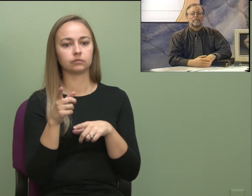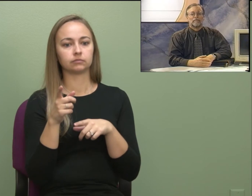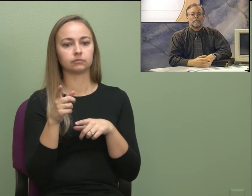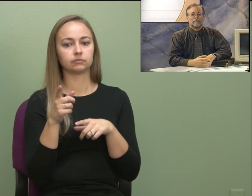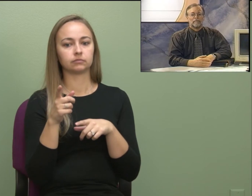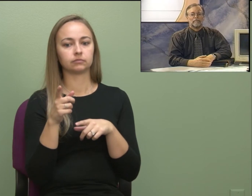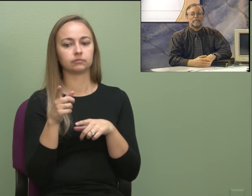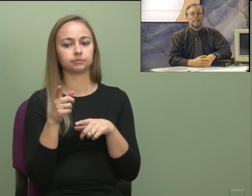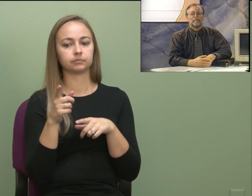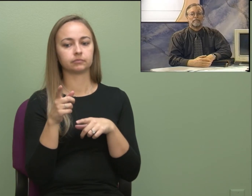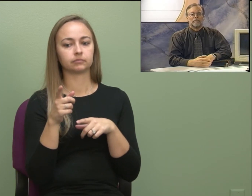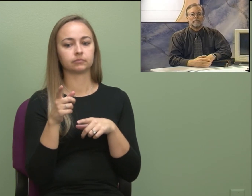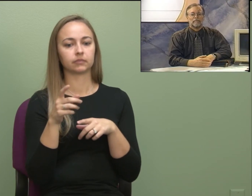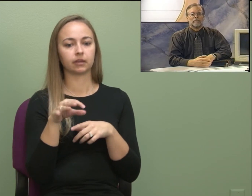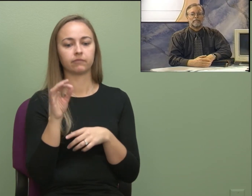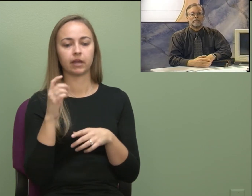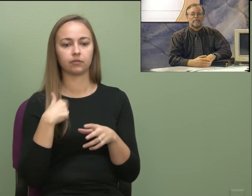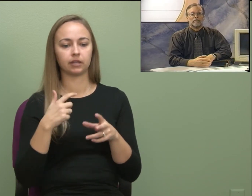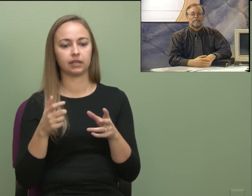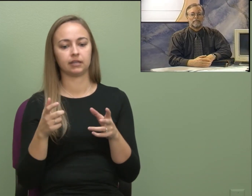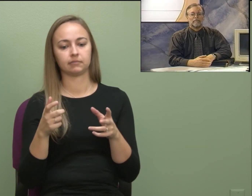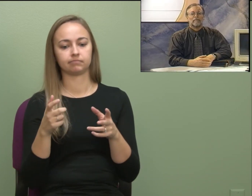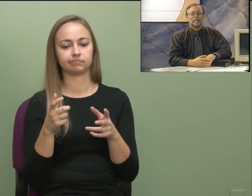wanted. So how